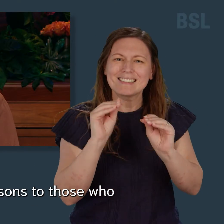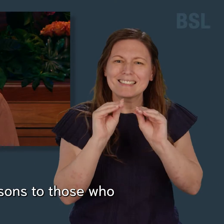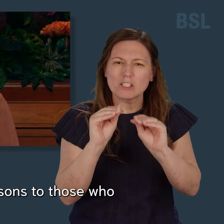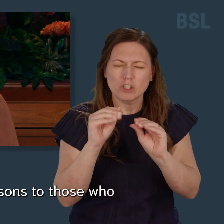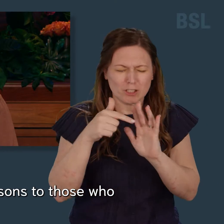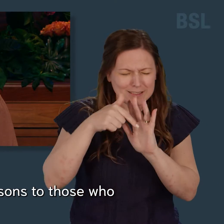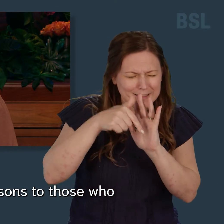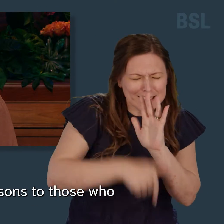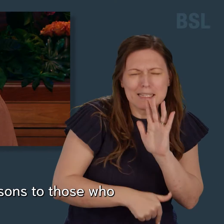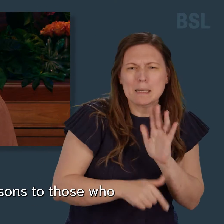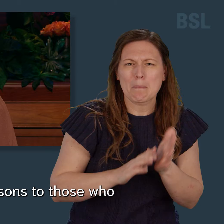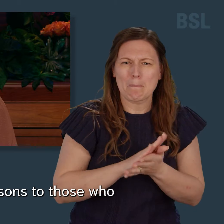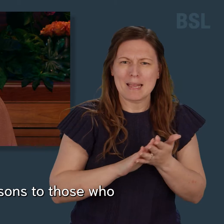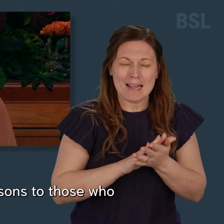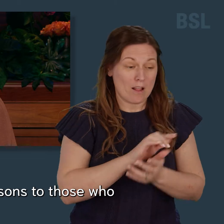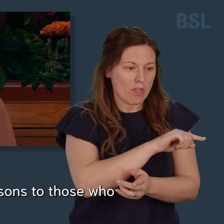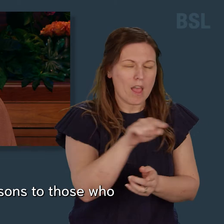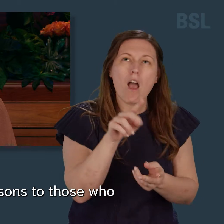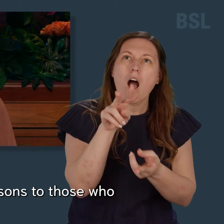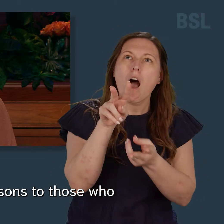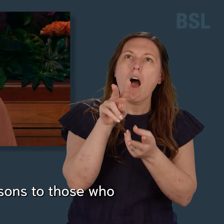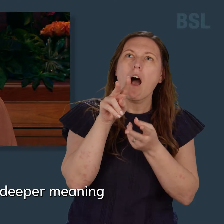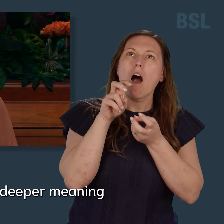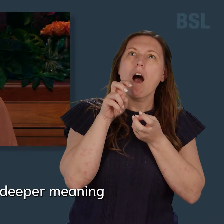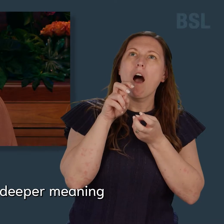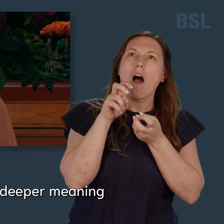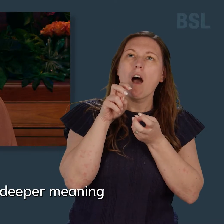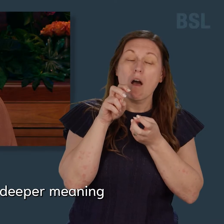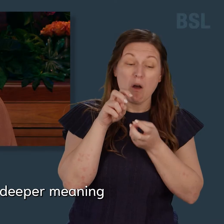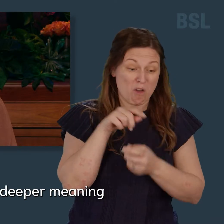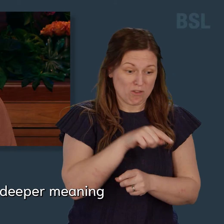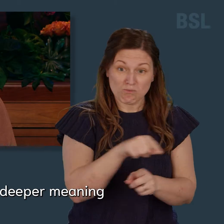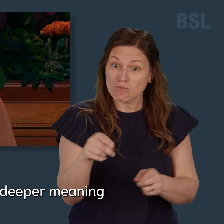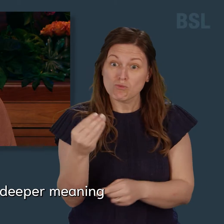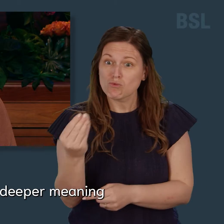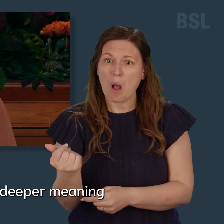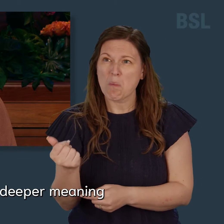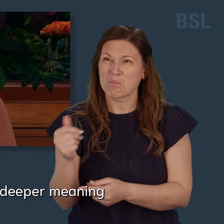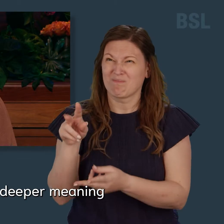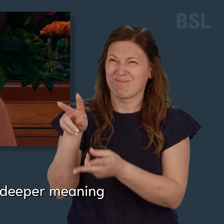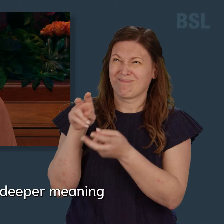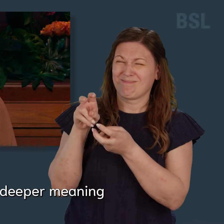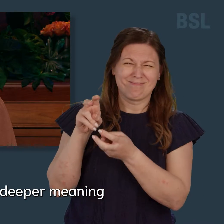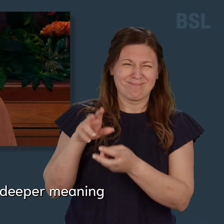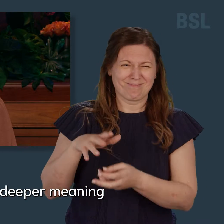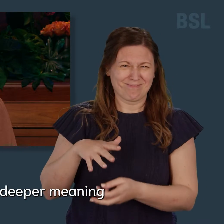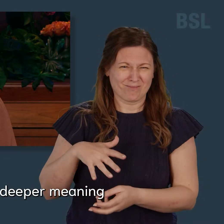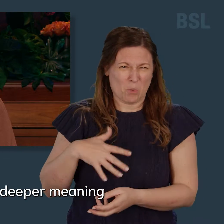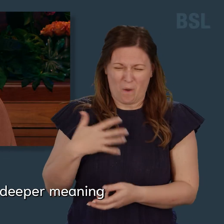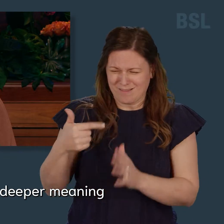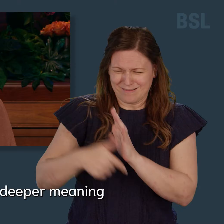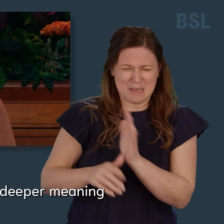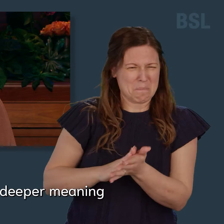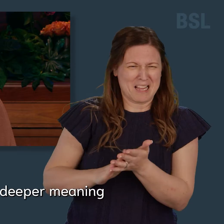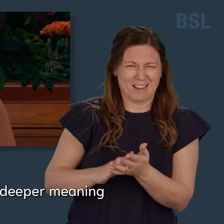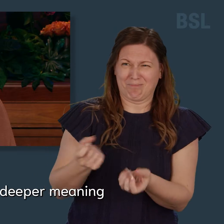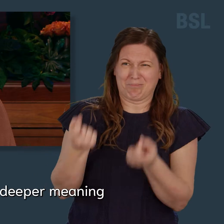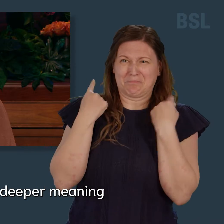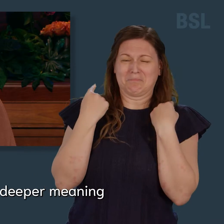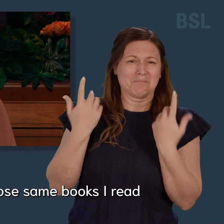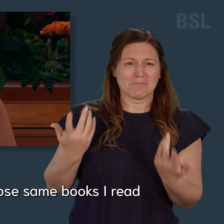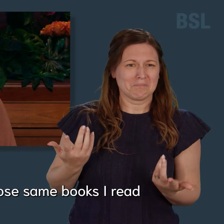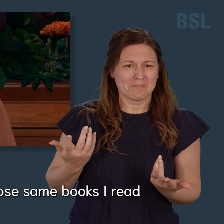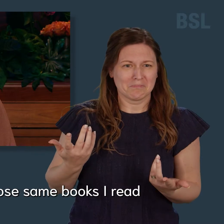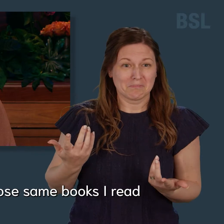lessons to those who had ears to hear. But those not seeking the deeper meaning would not